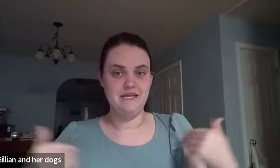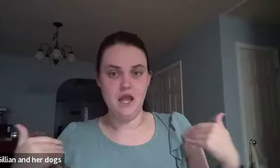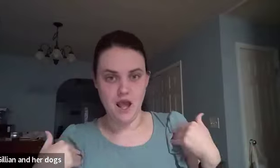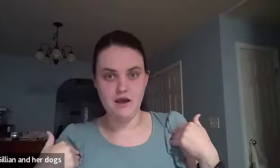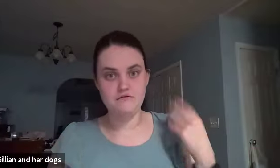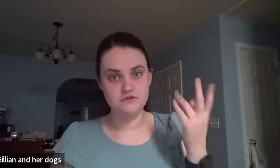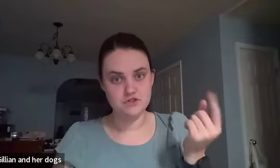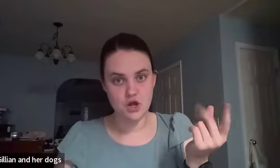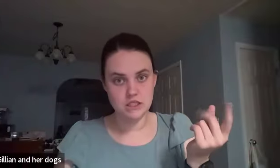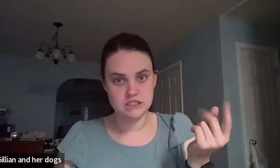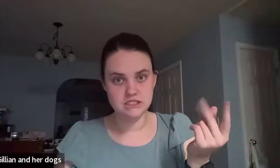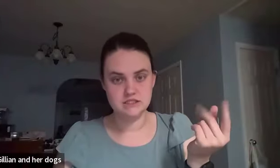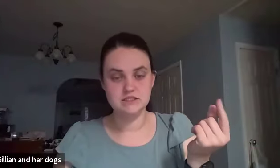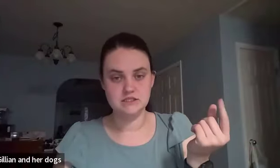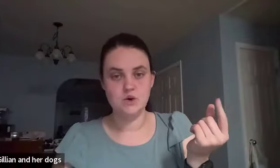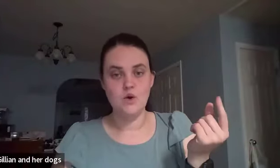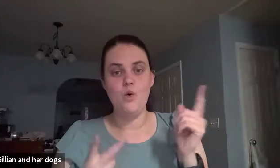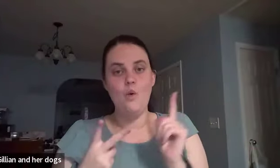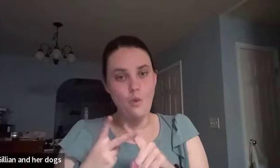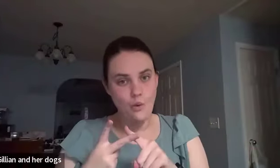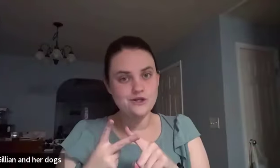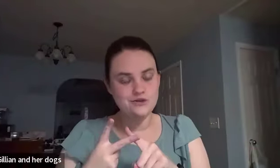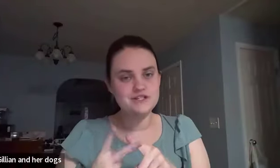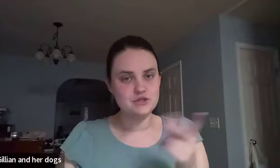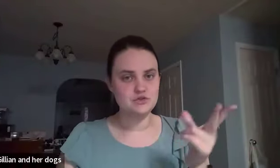me have dogs, or you could do